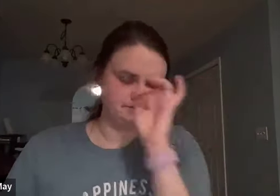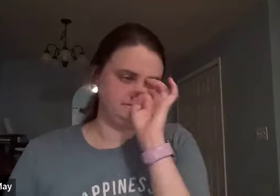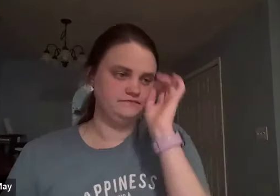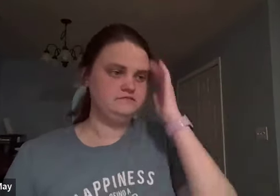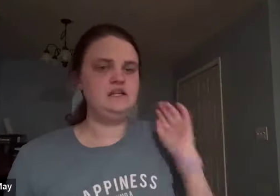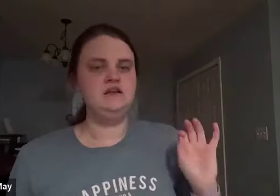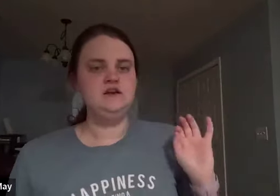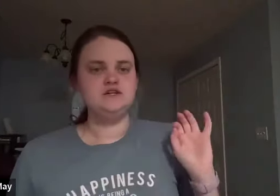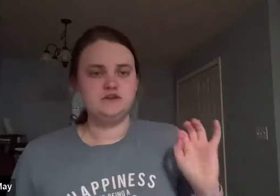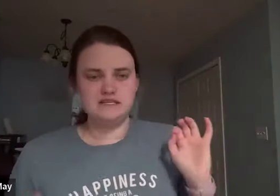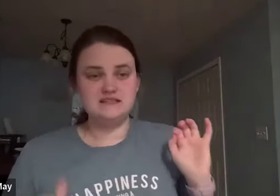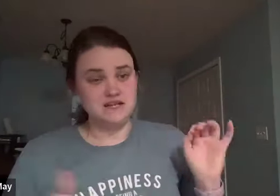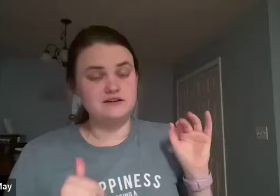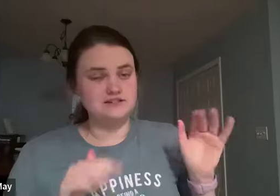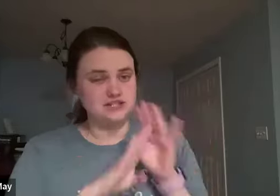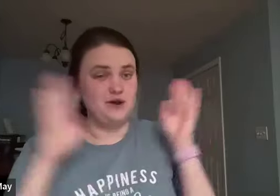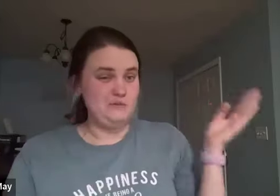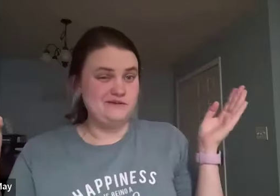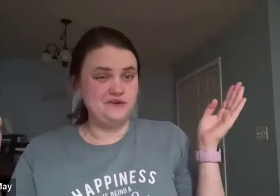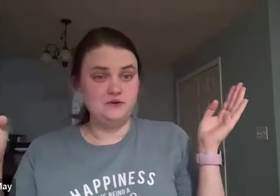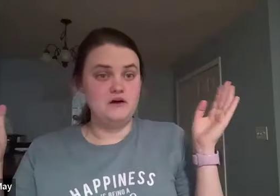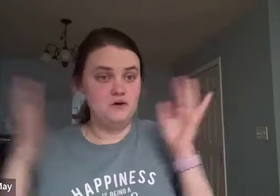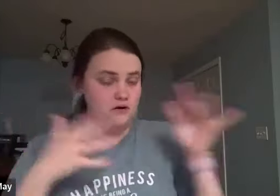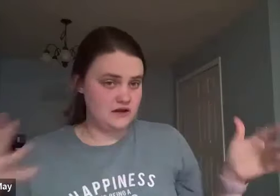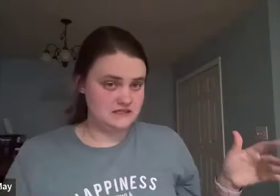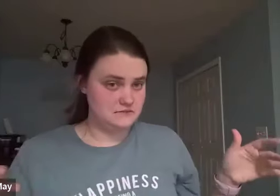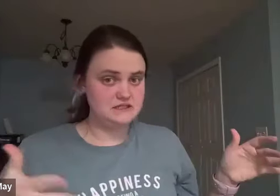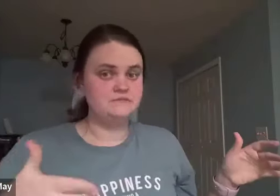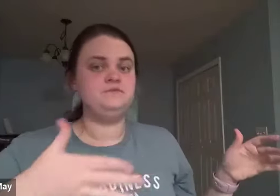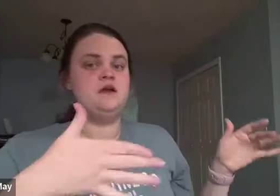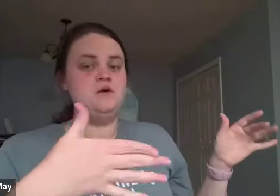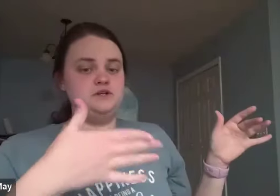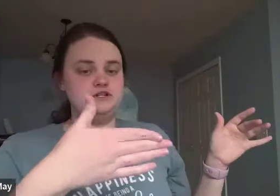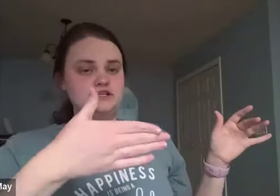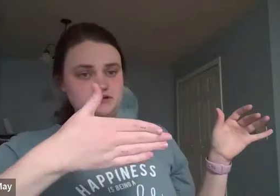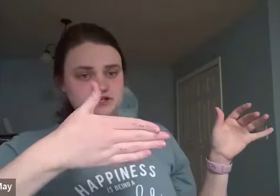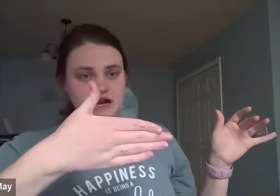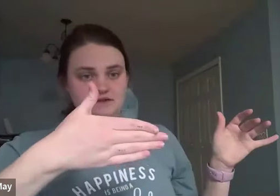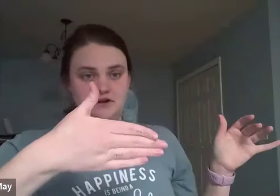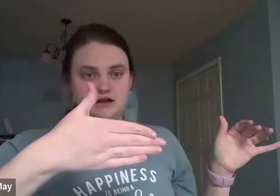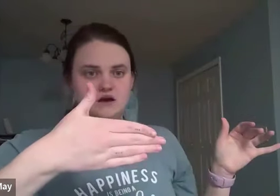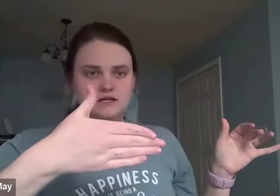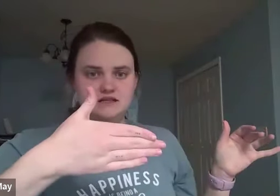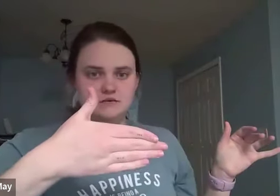So this is, again, also just the open view of all kinds of meat. What you're going to do is you're going to have your non-dominant